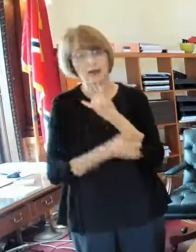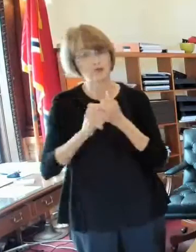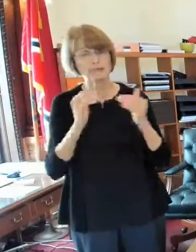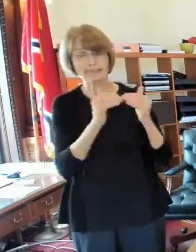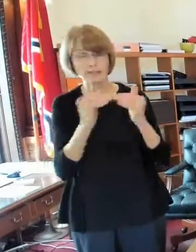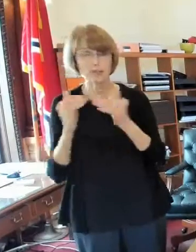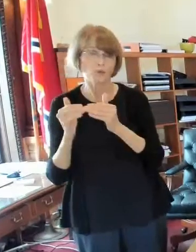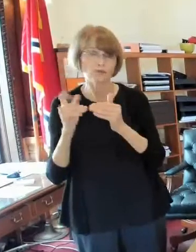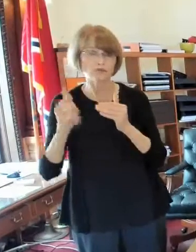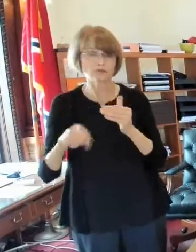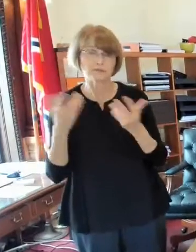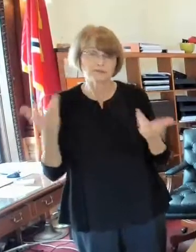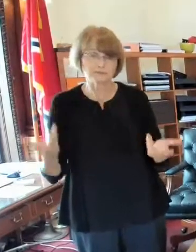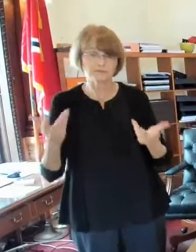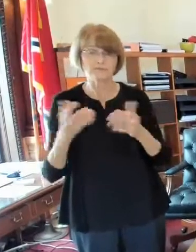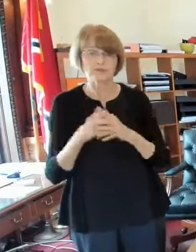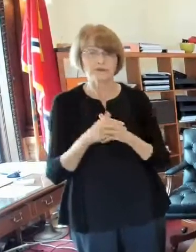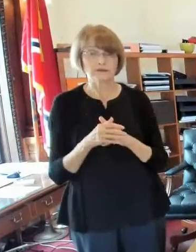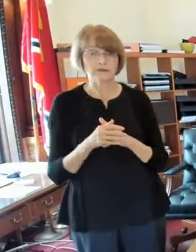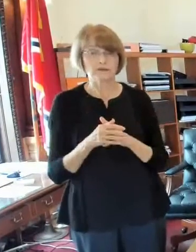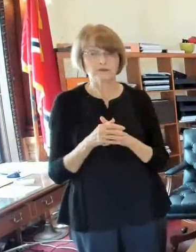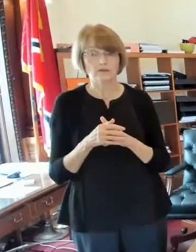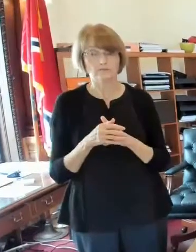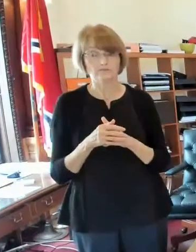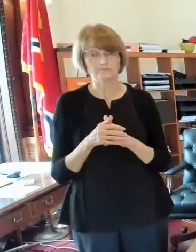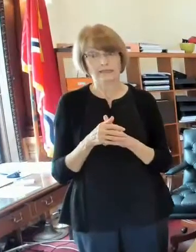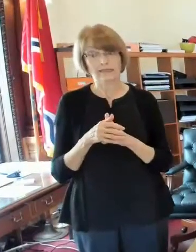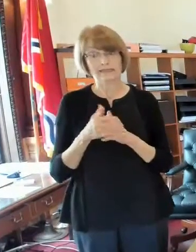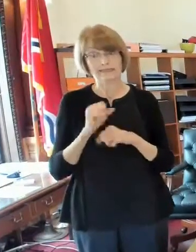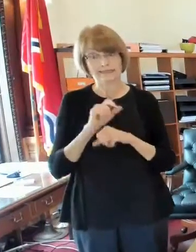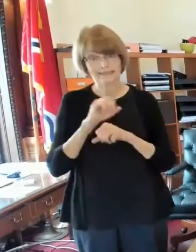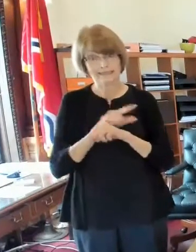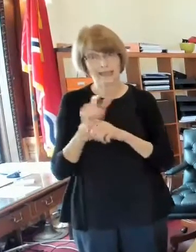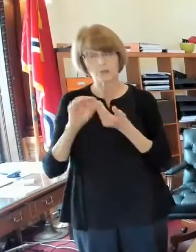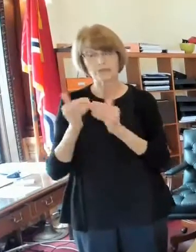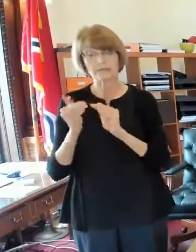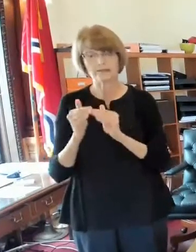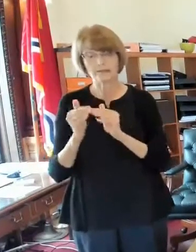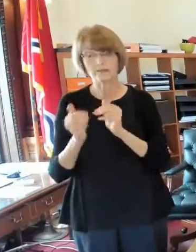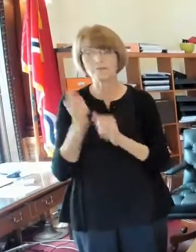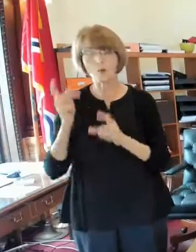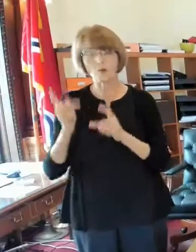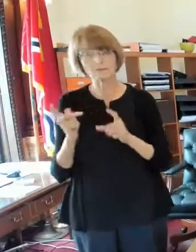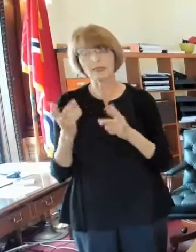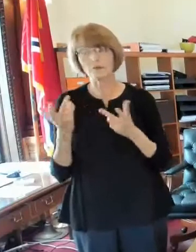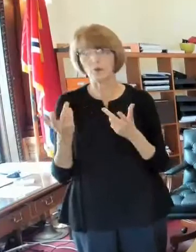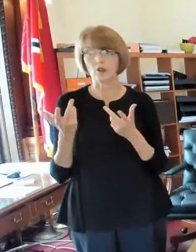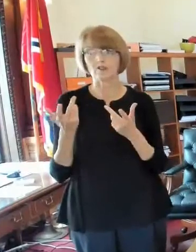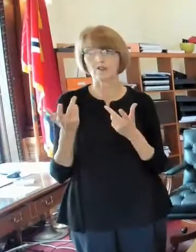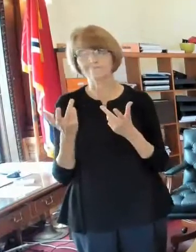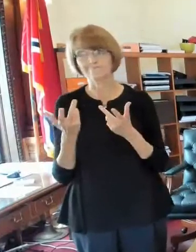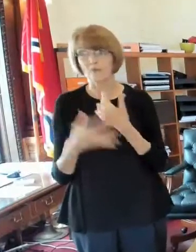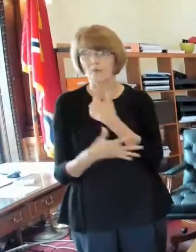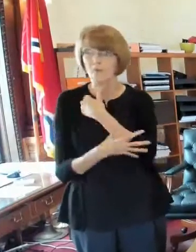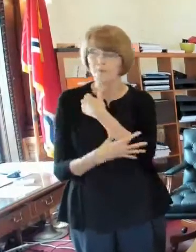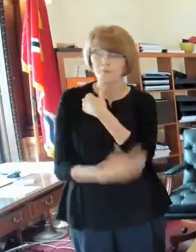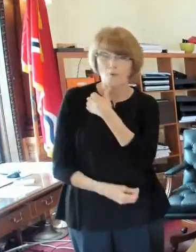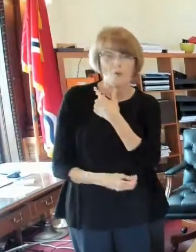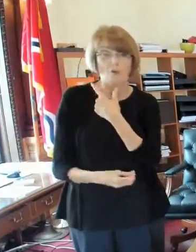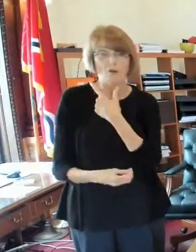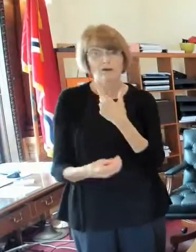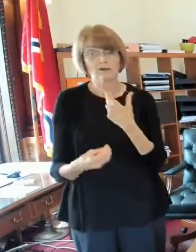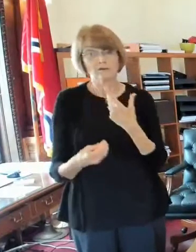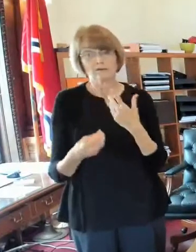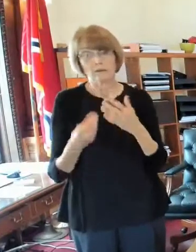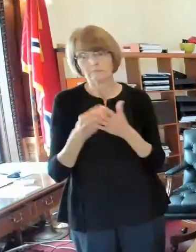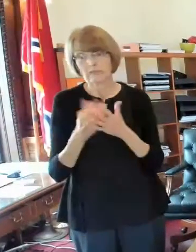have a population, a large percentage of our population that is living at or below the poverty line,